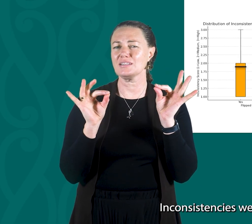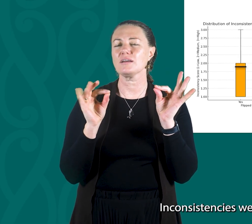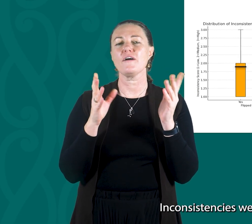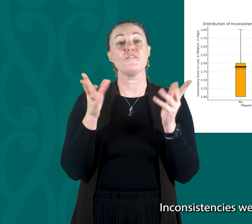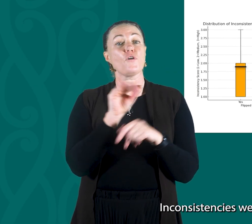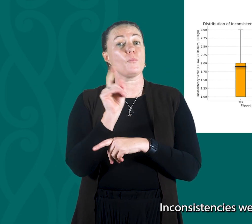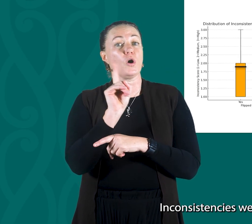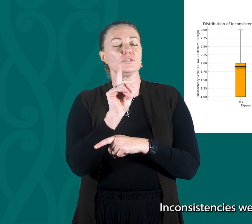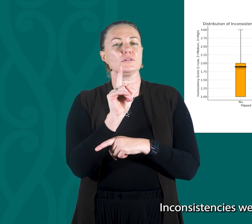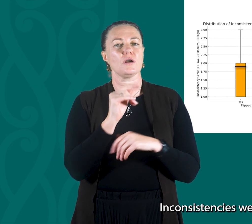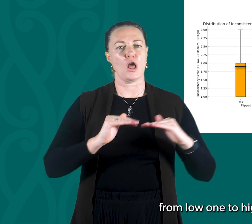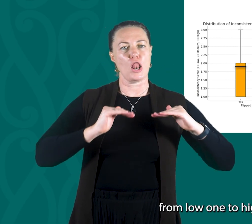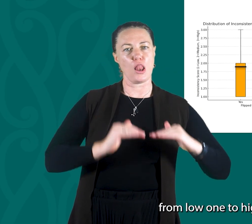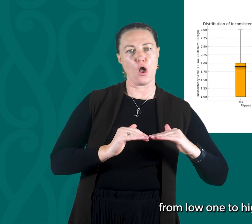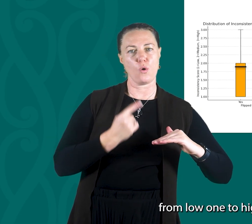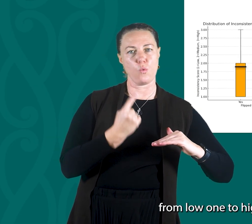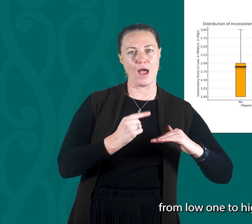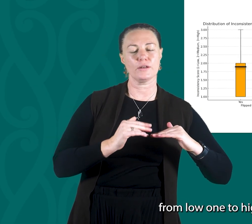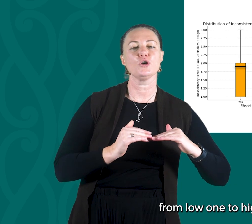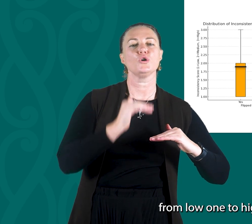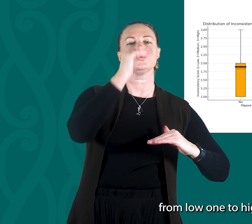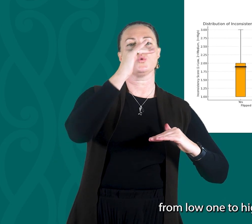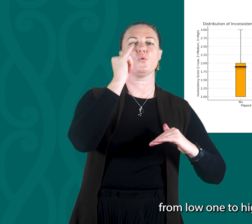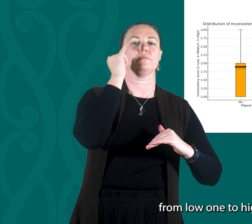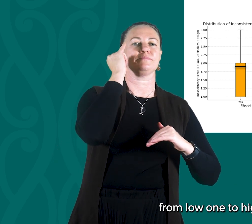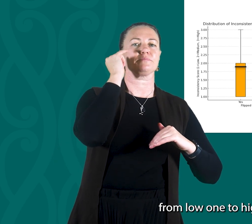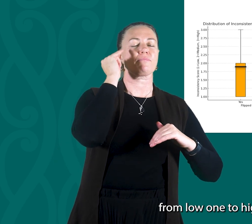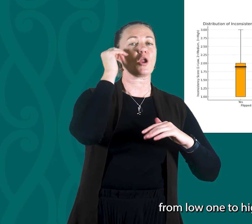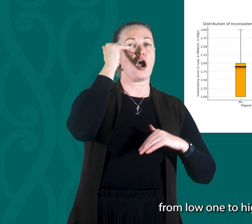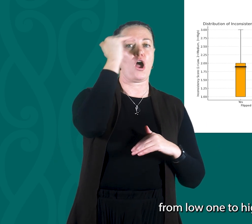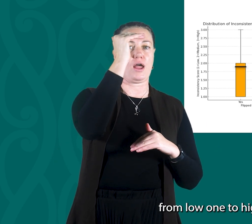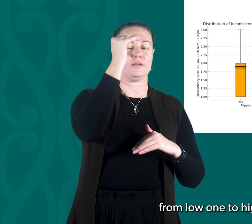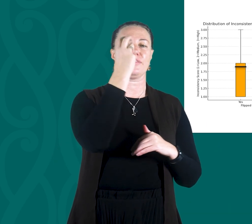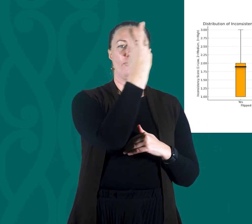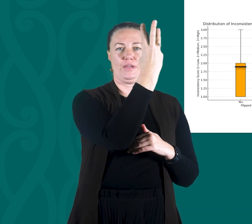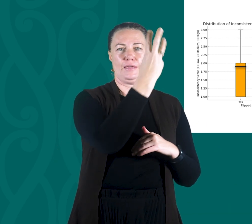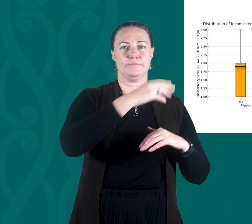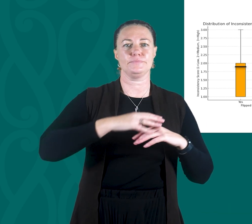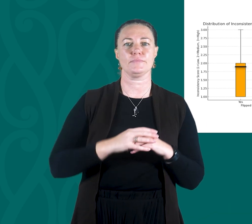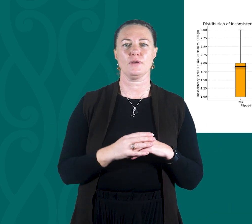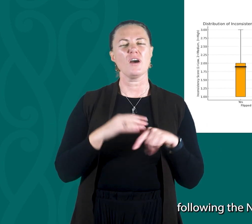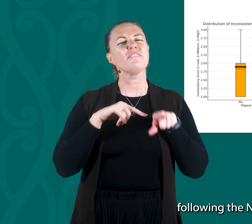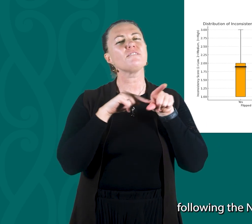Inconsistencies were rated from low 1 to high 3, following